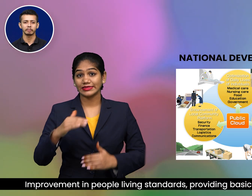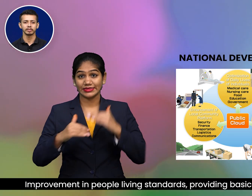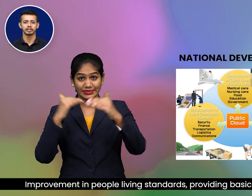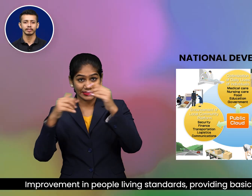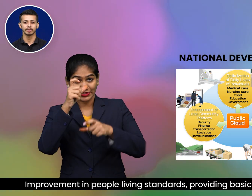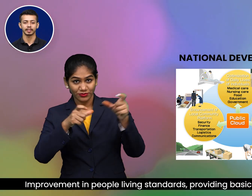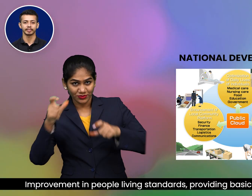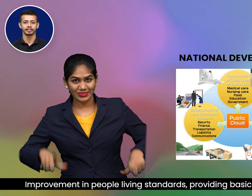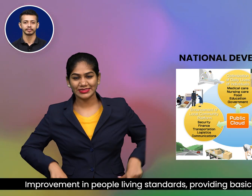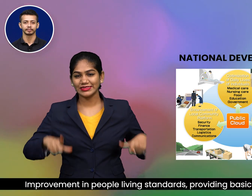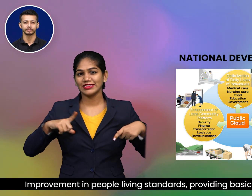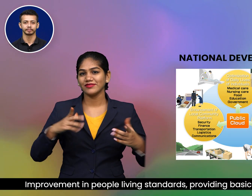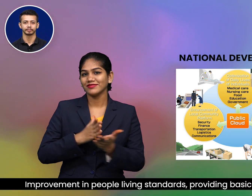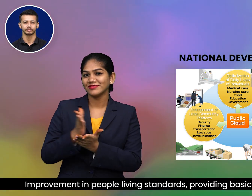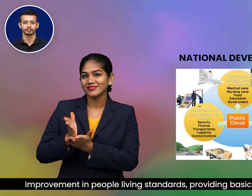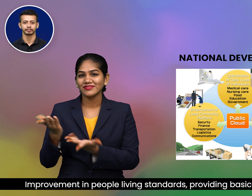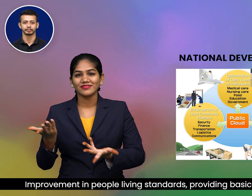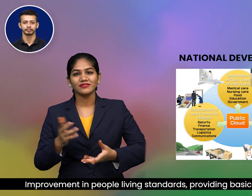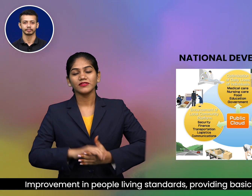improvement in people's living standard,